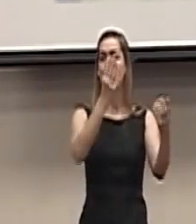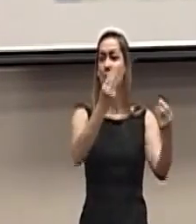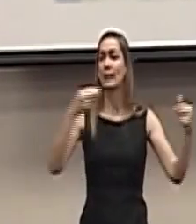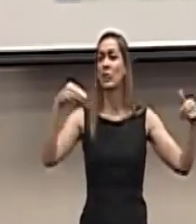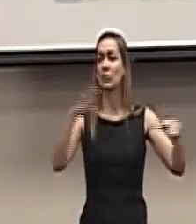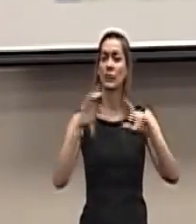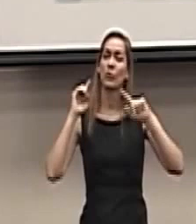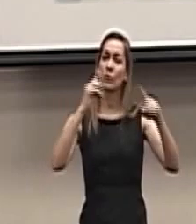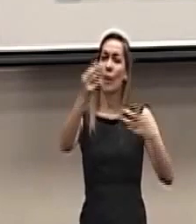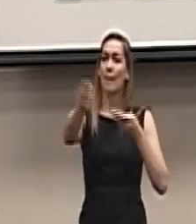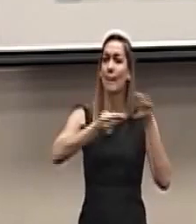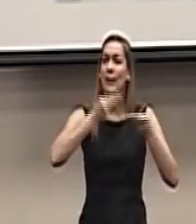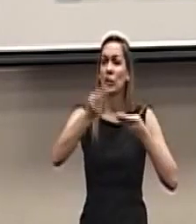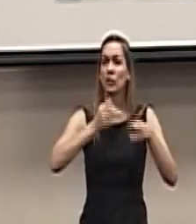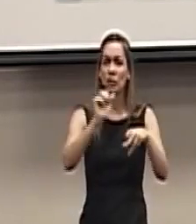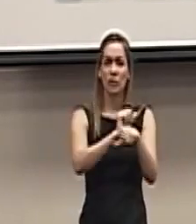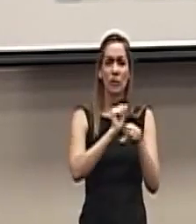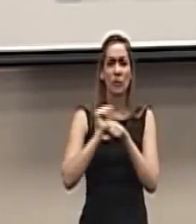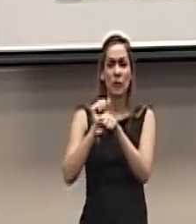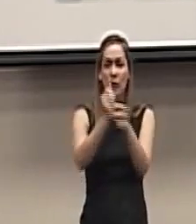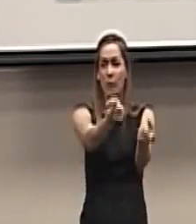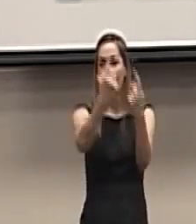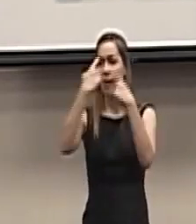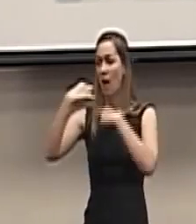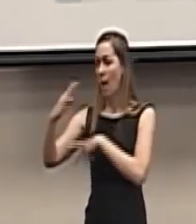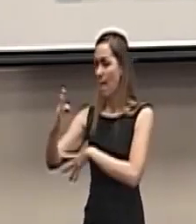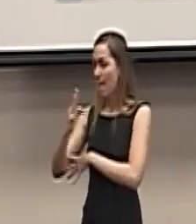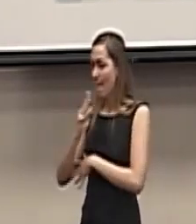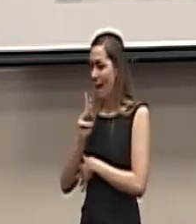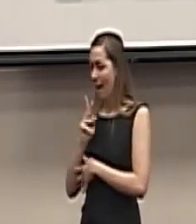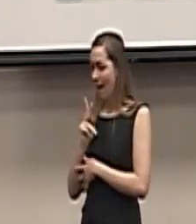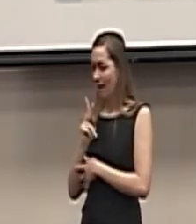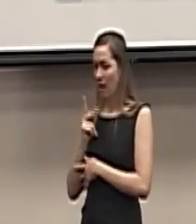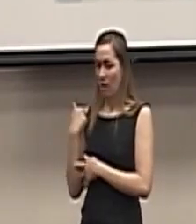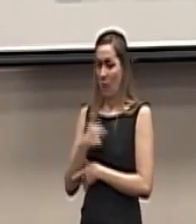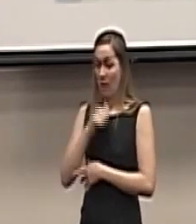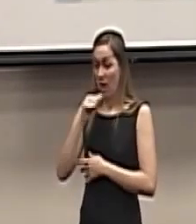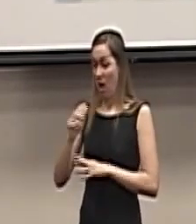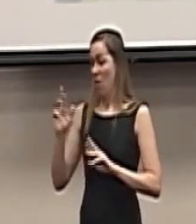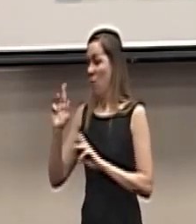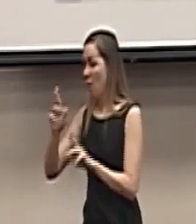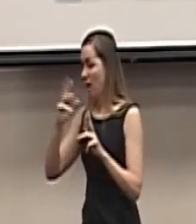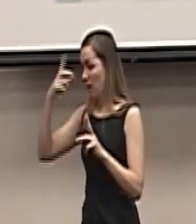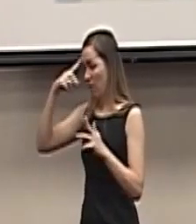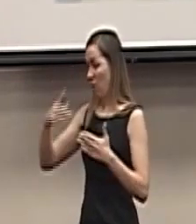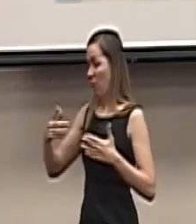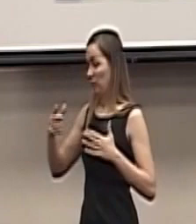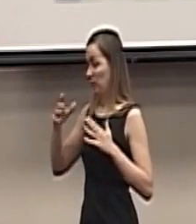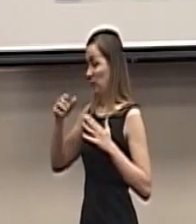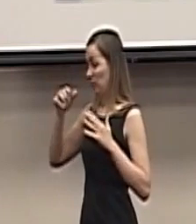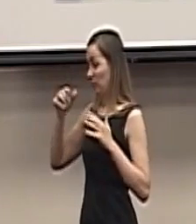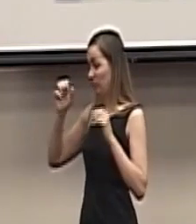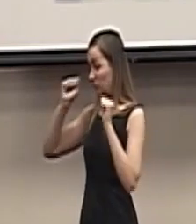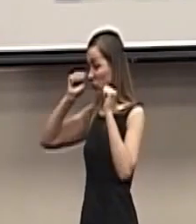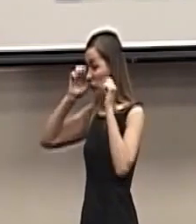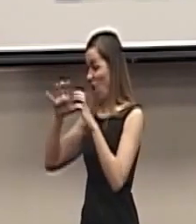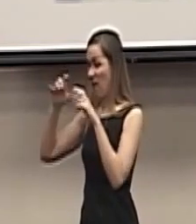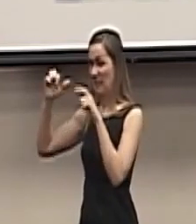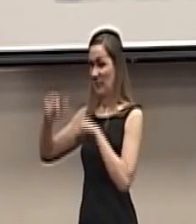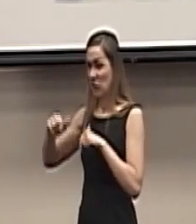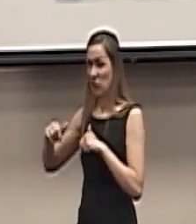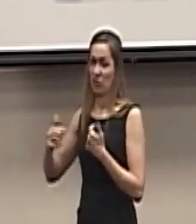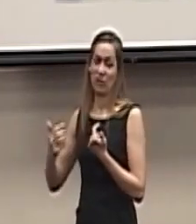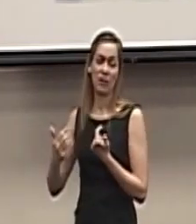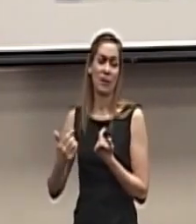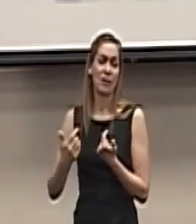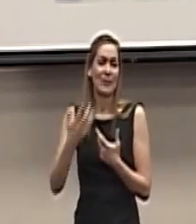ministry, we go and work in a ministry, and then we come back. We're not anticipating the shock that's to come. It's